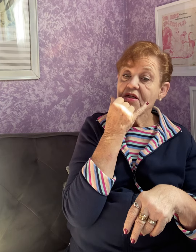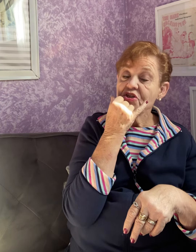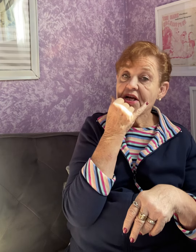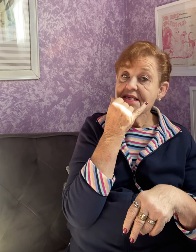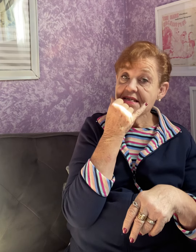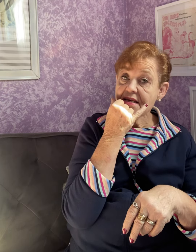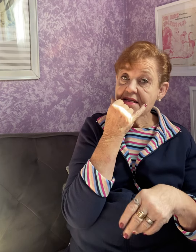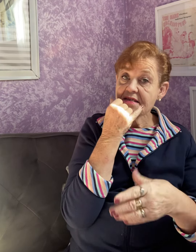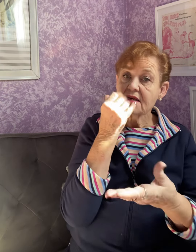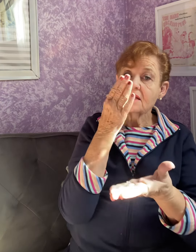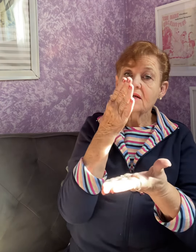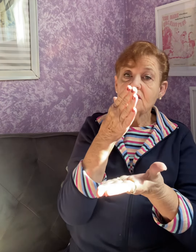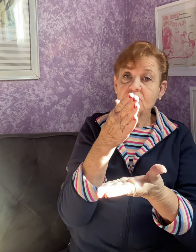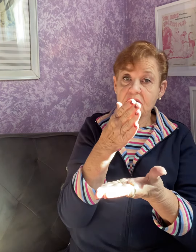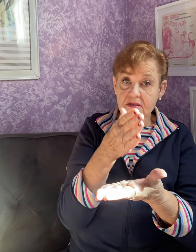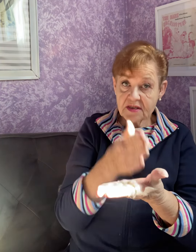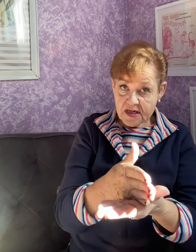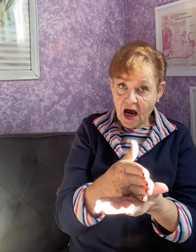shall cease, shall stop.